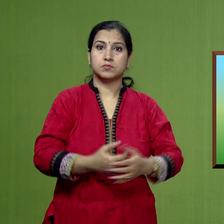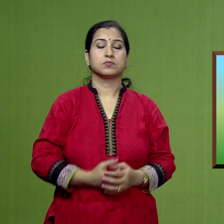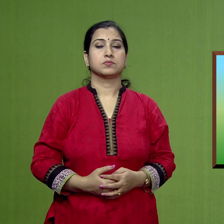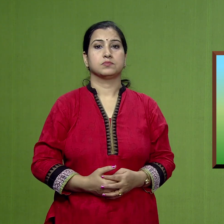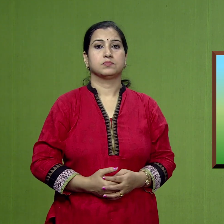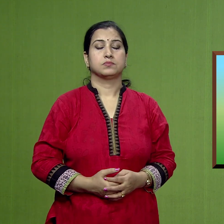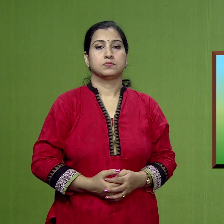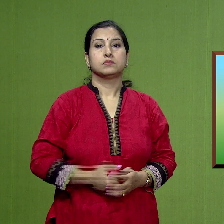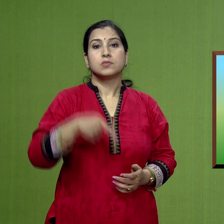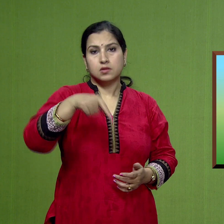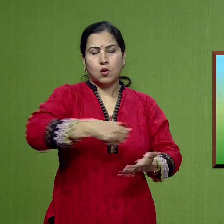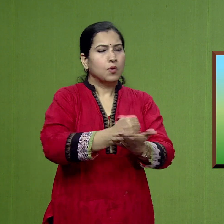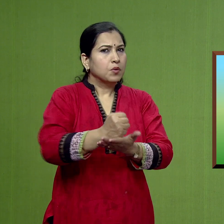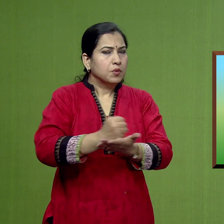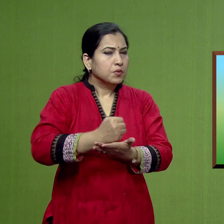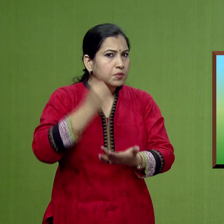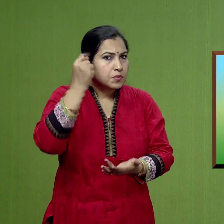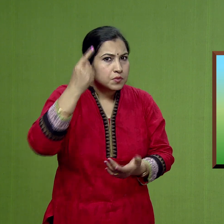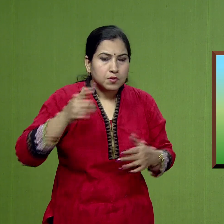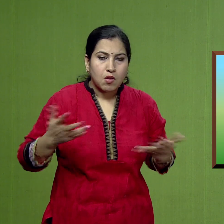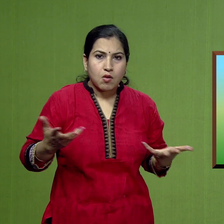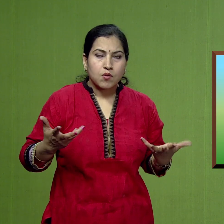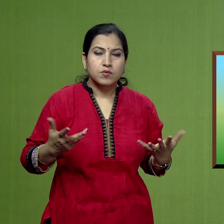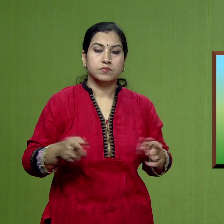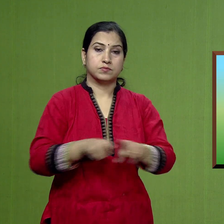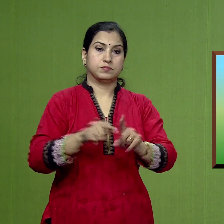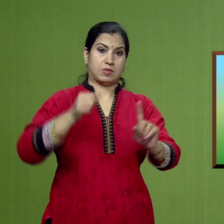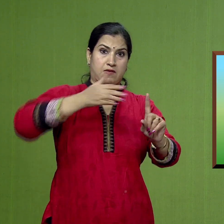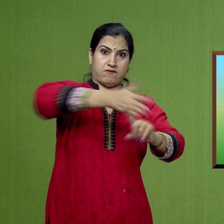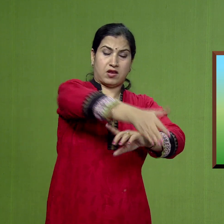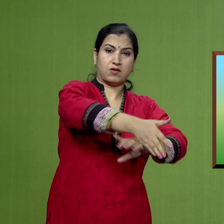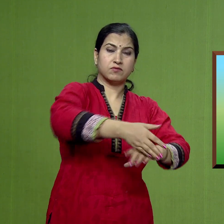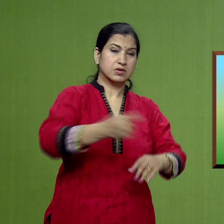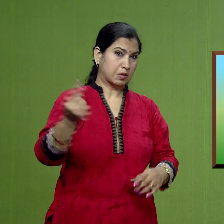Let us understand the effects of noise pollution.